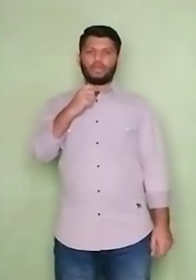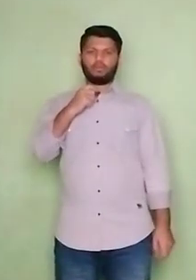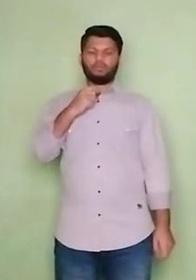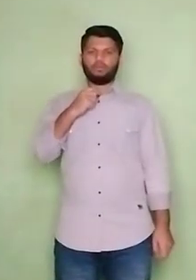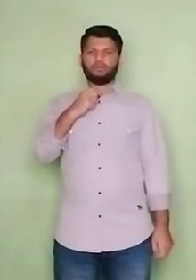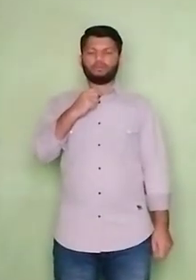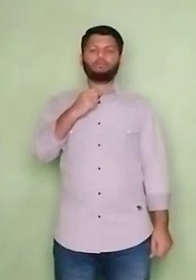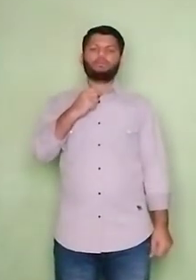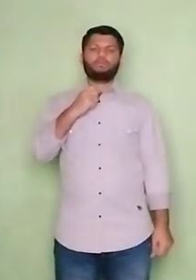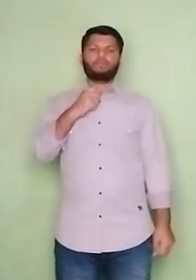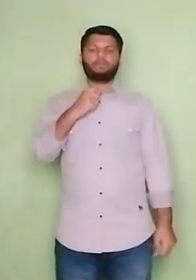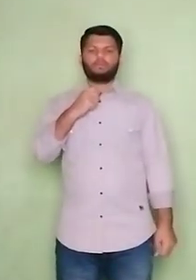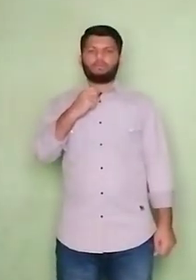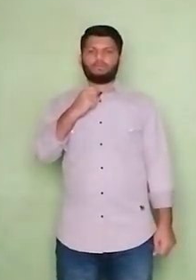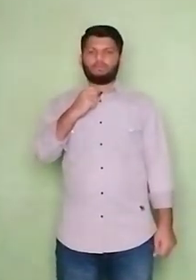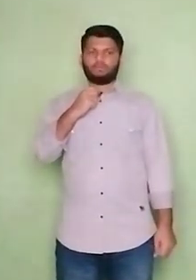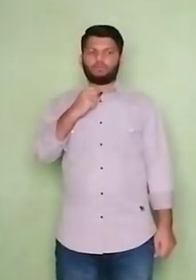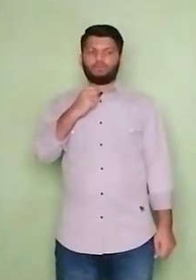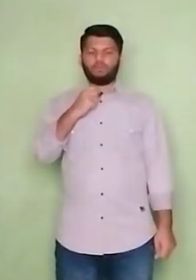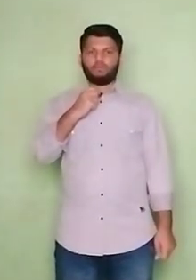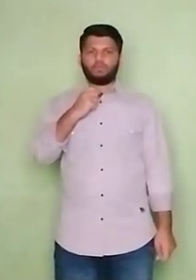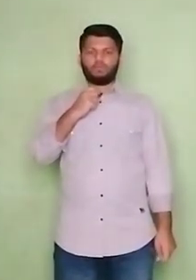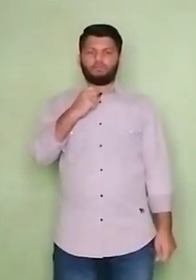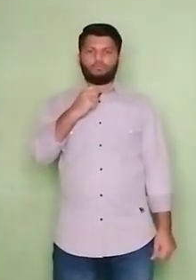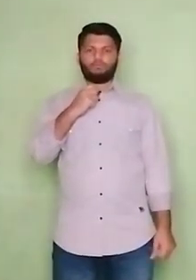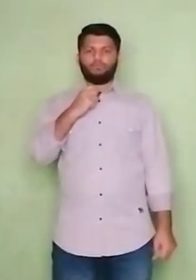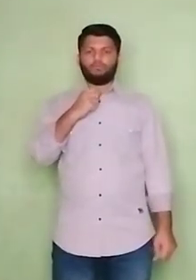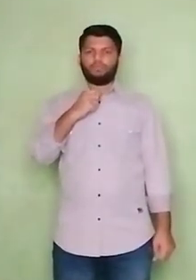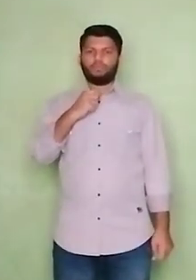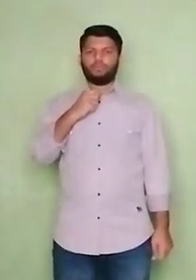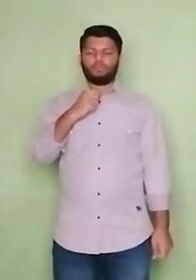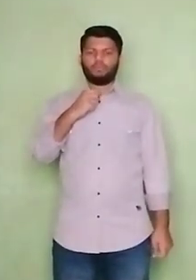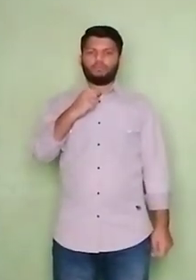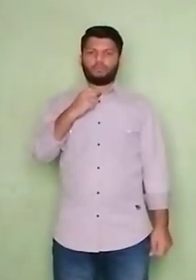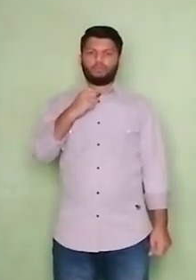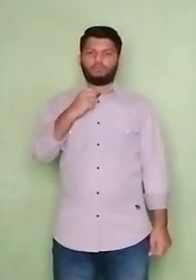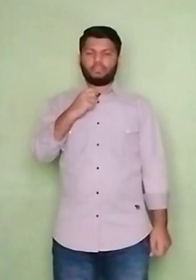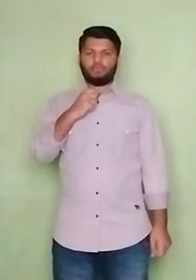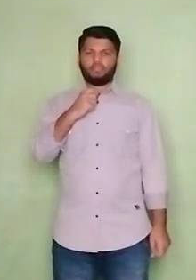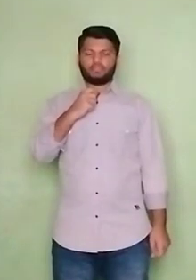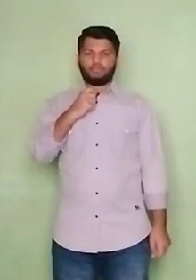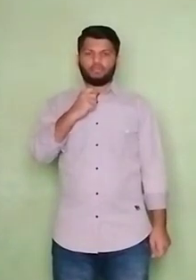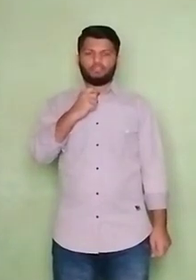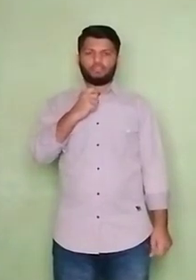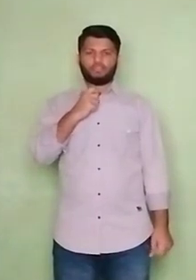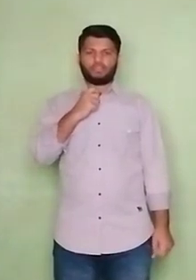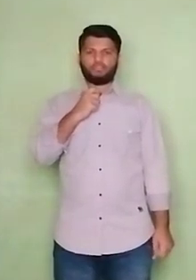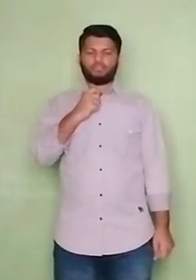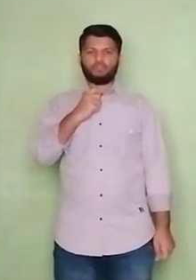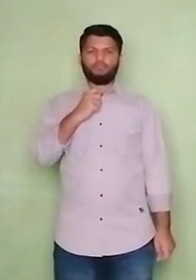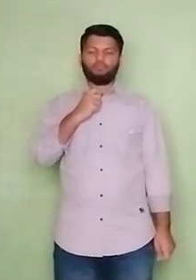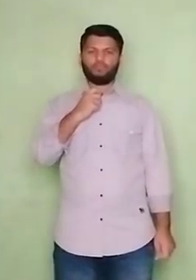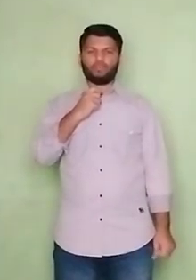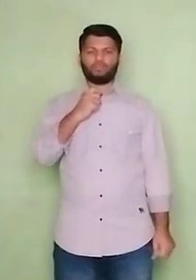Hello everyone. Good evening, all of you. My name is Kamlesh Rajendra